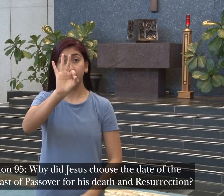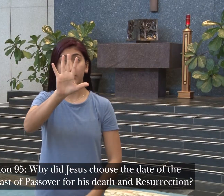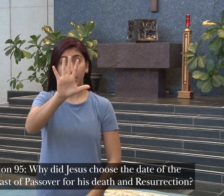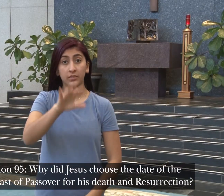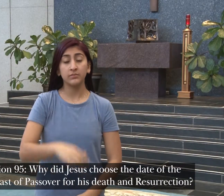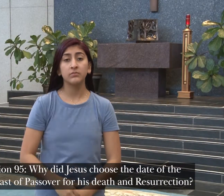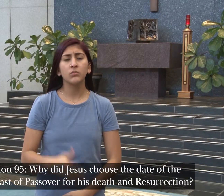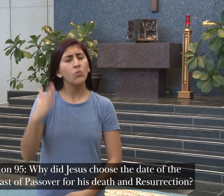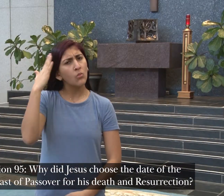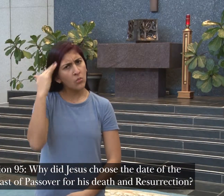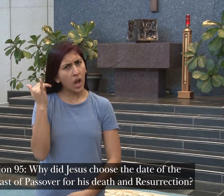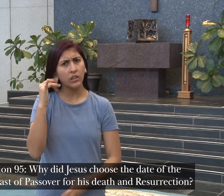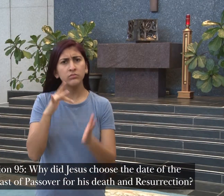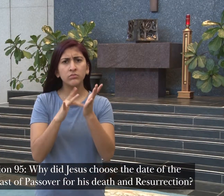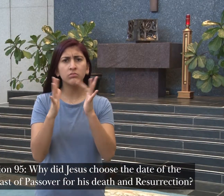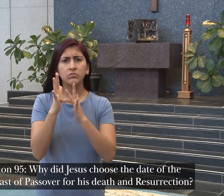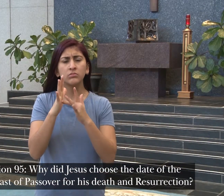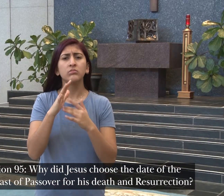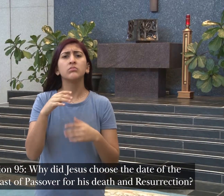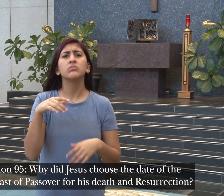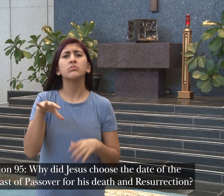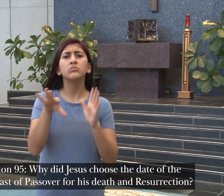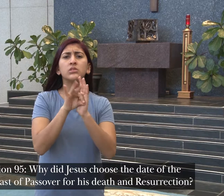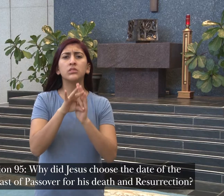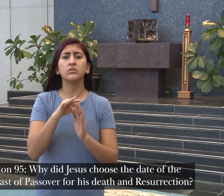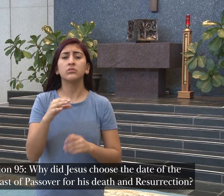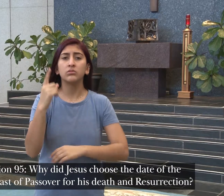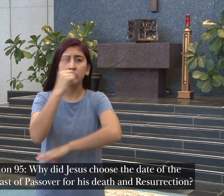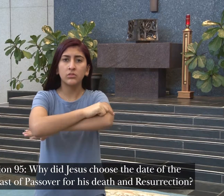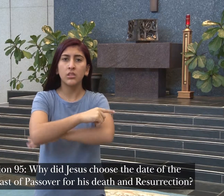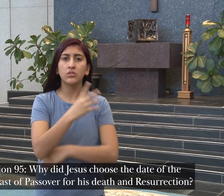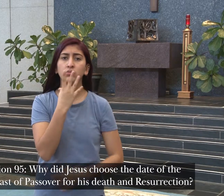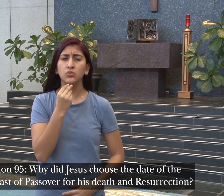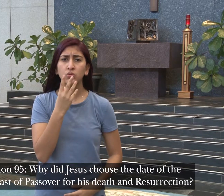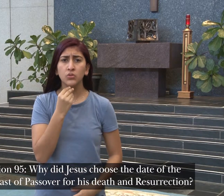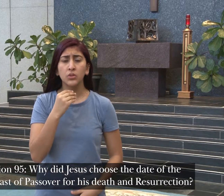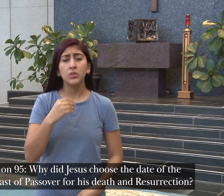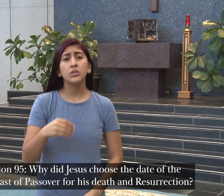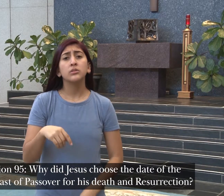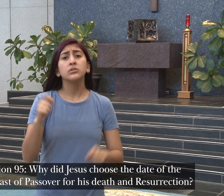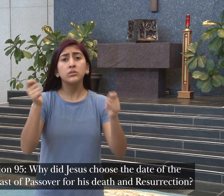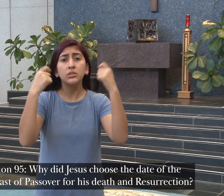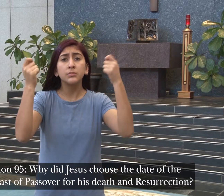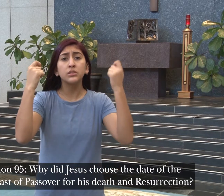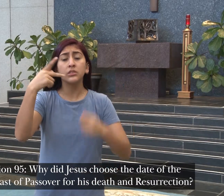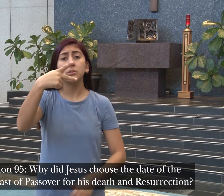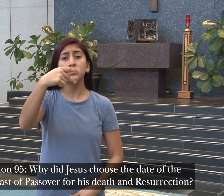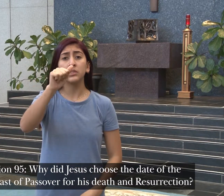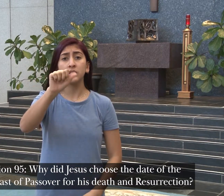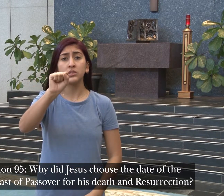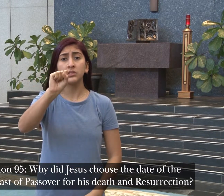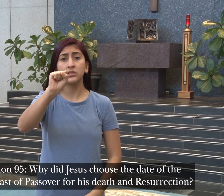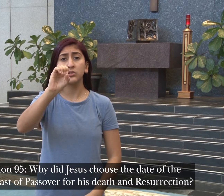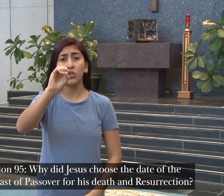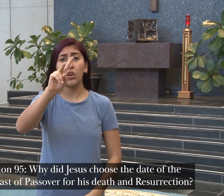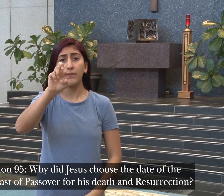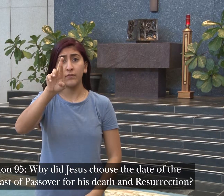Question 95. Why did Jesus choose the date of the Jewish feast of Passover for his death and resurrection?